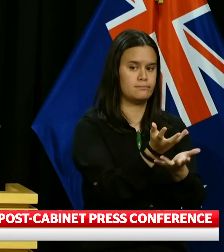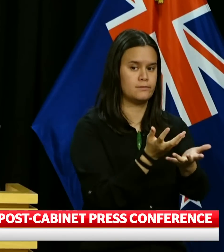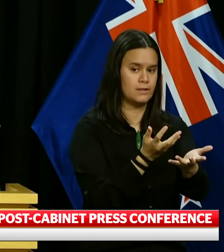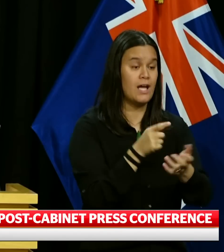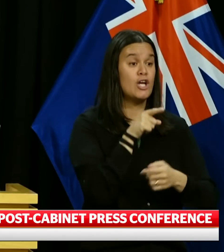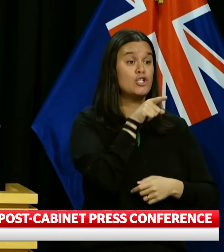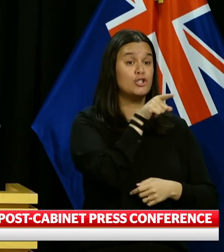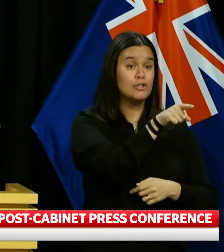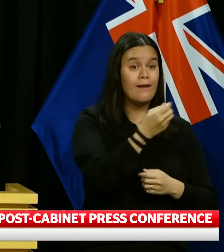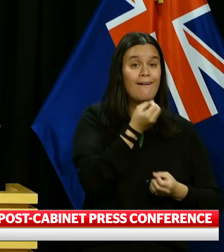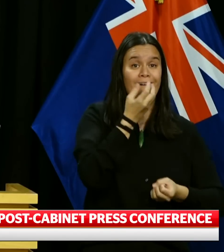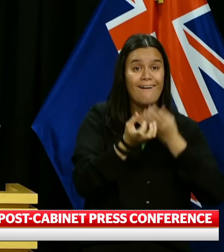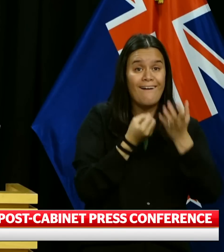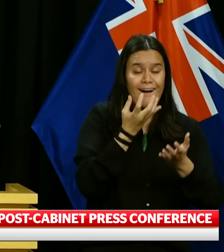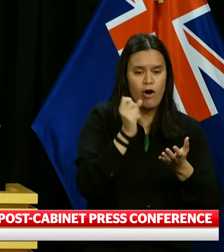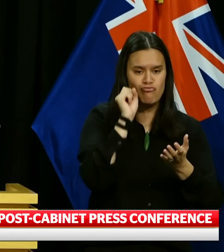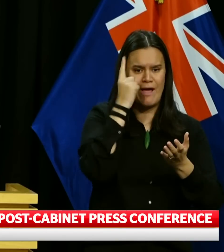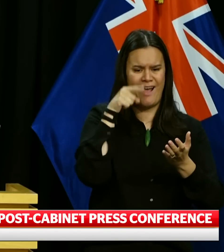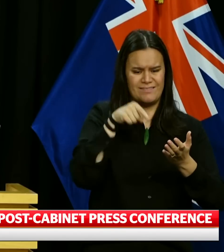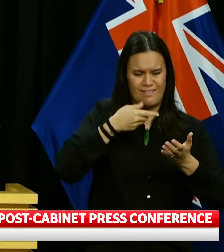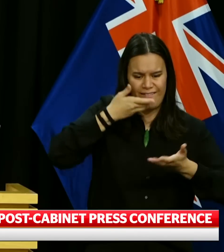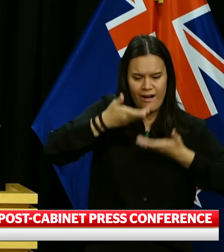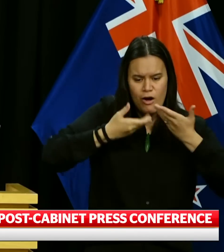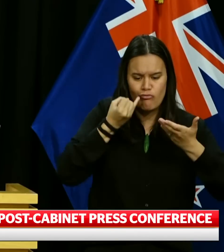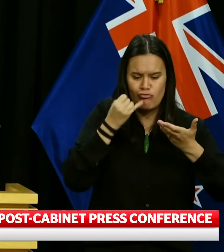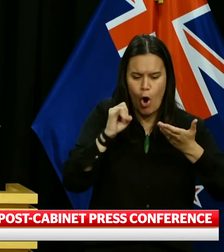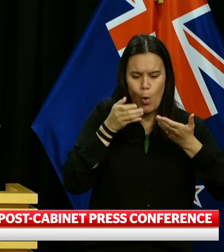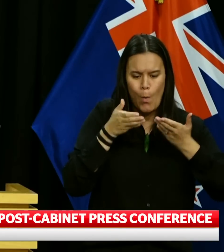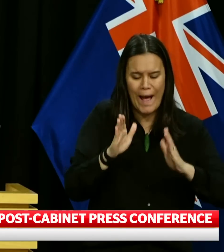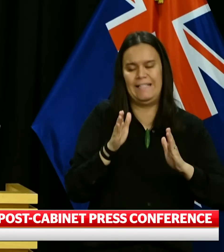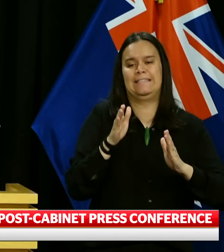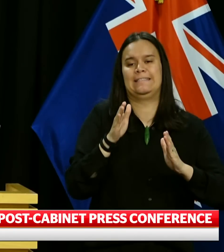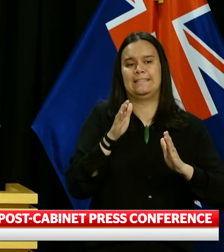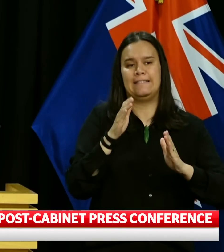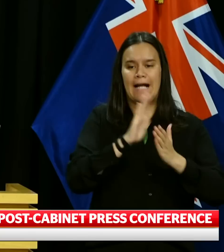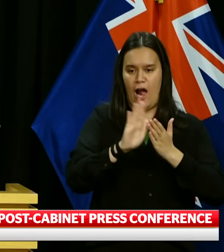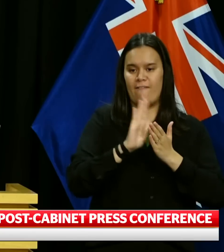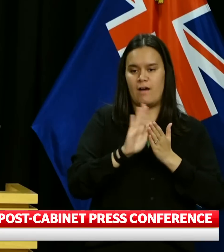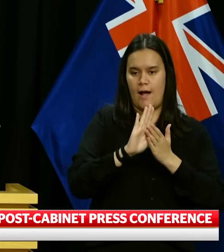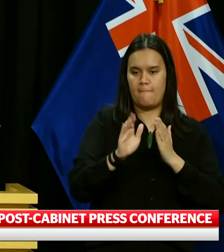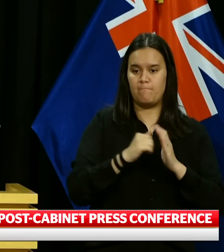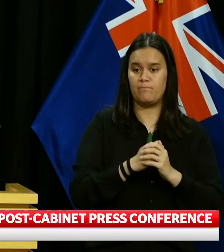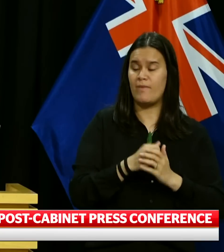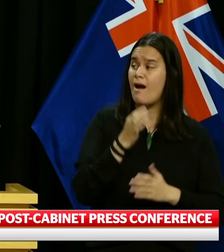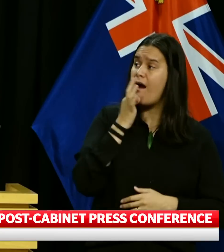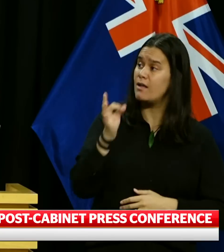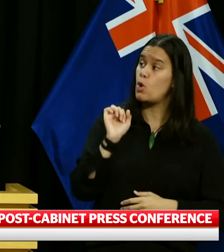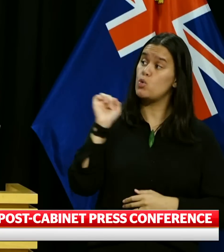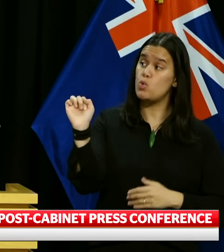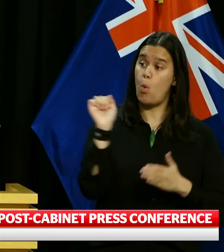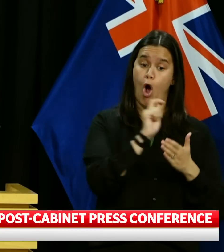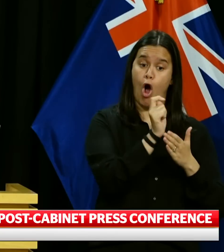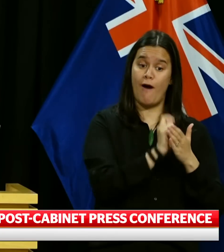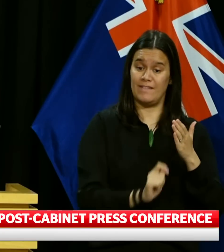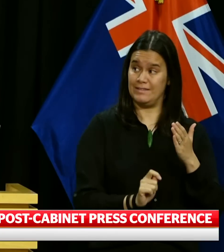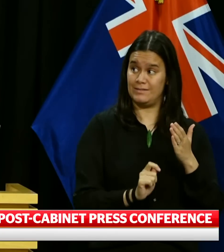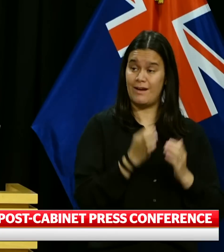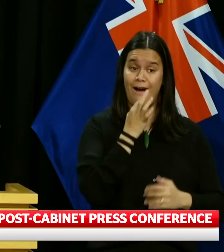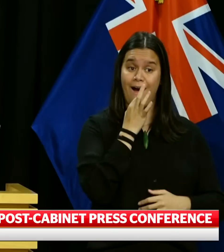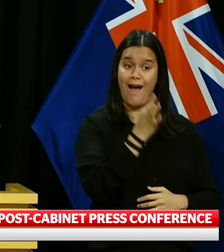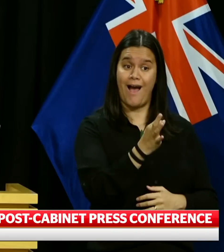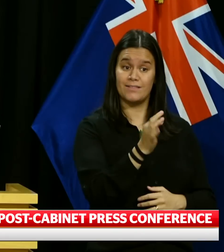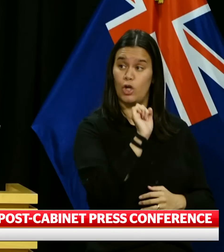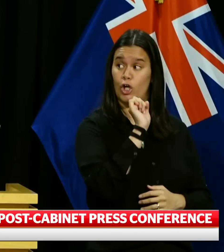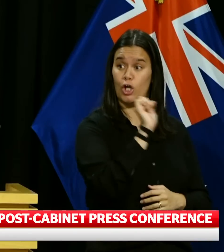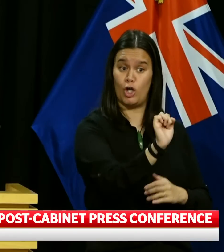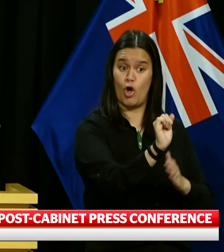that she was trying to convey, and she subsequently clarified that. Was it your office and your officials that asked her or her officials to come out with the statement